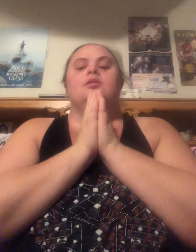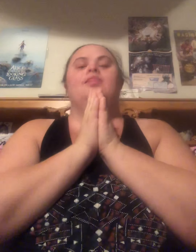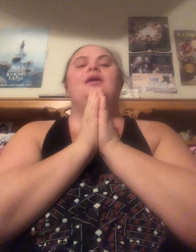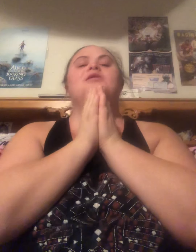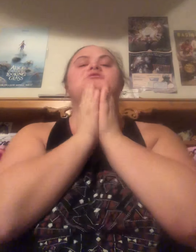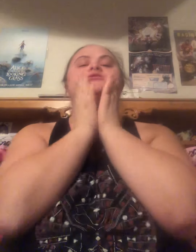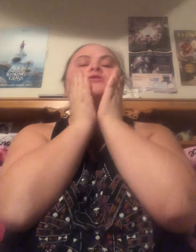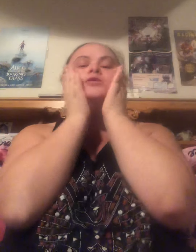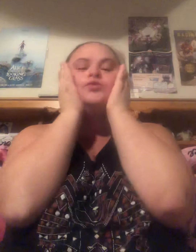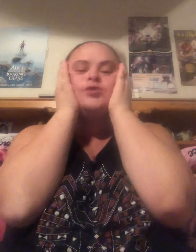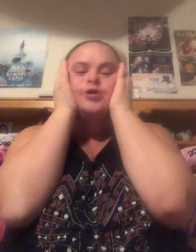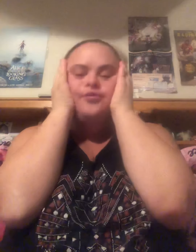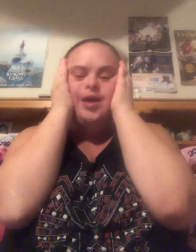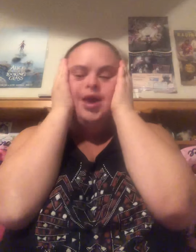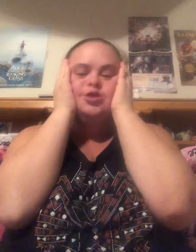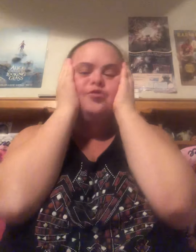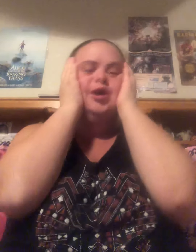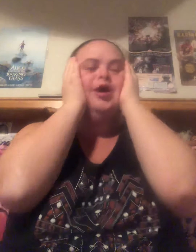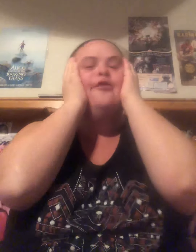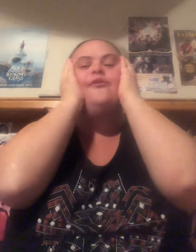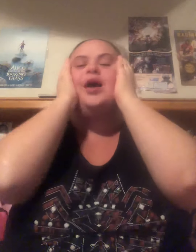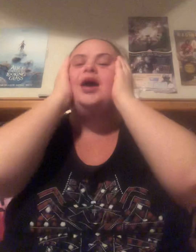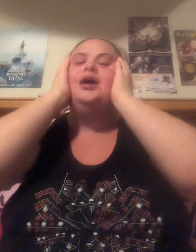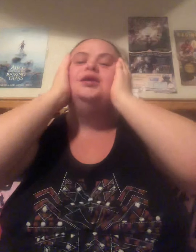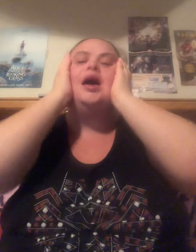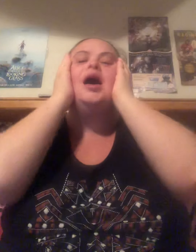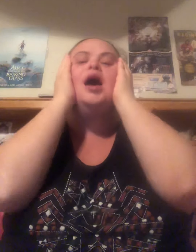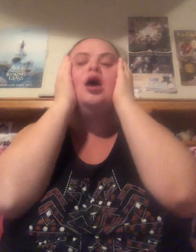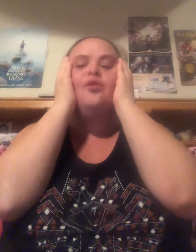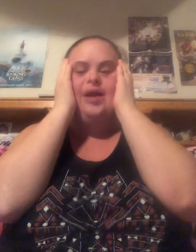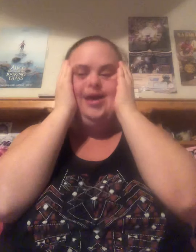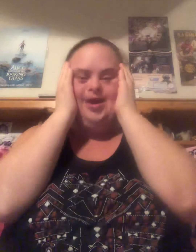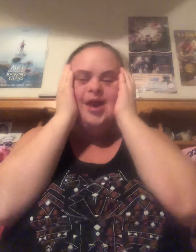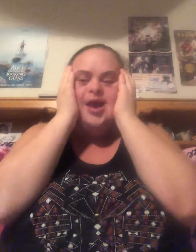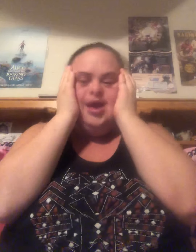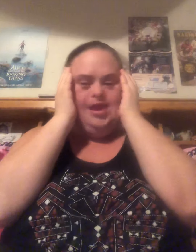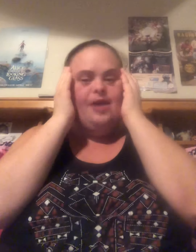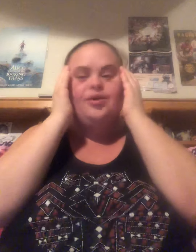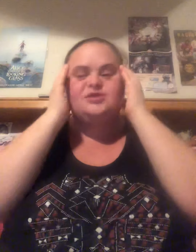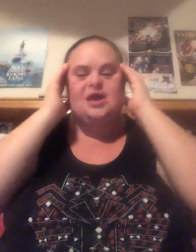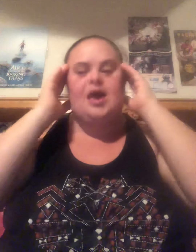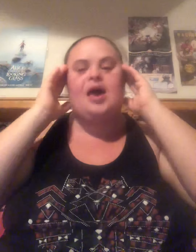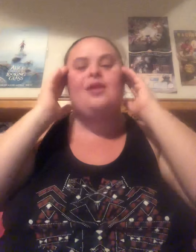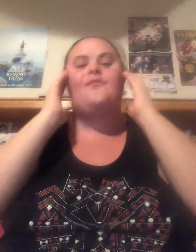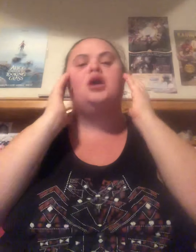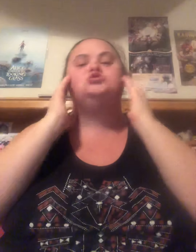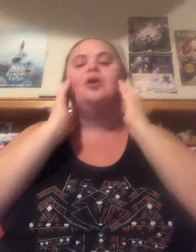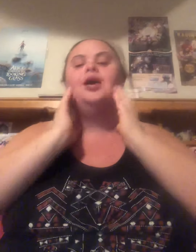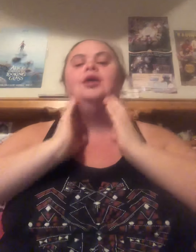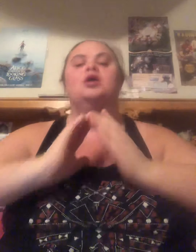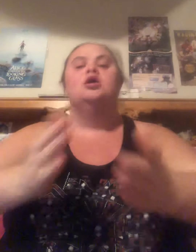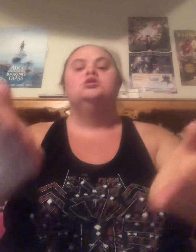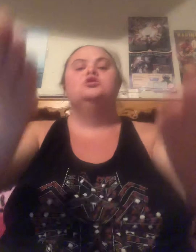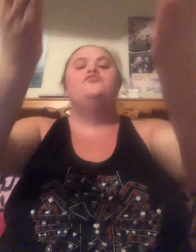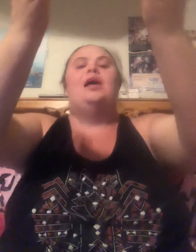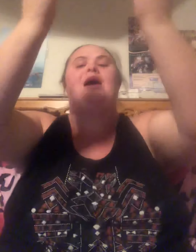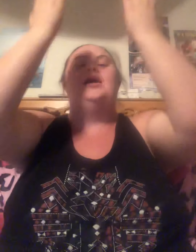my silver face will fade away. And every time I try to fly,